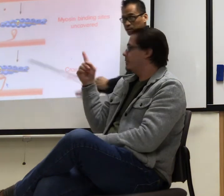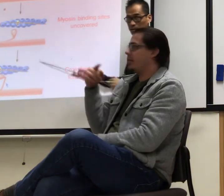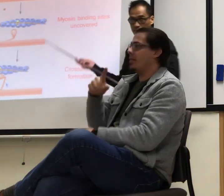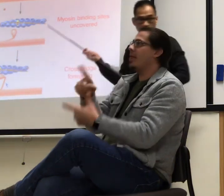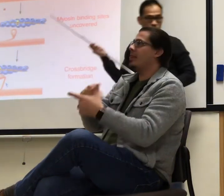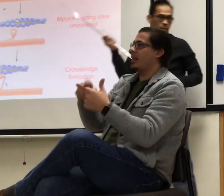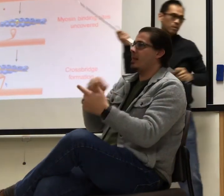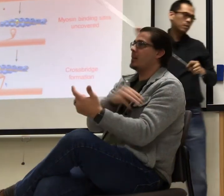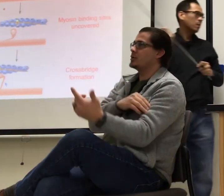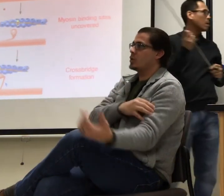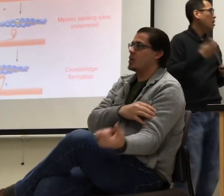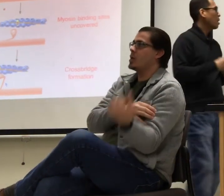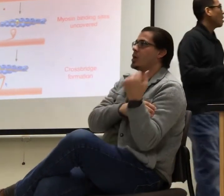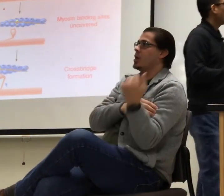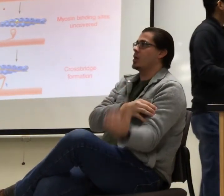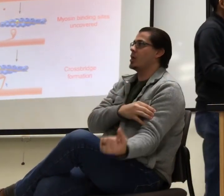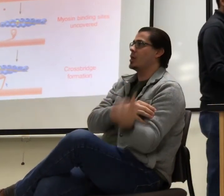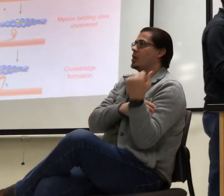contraction.